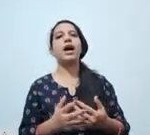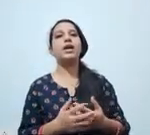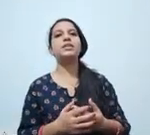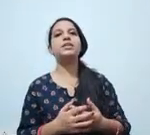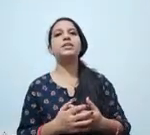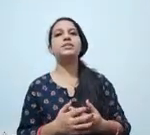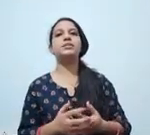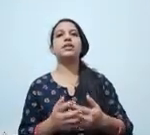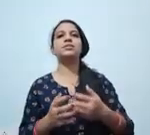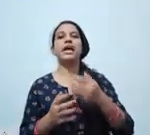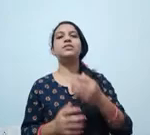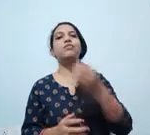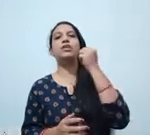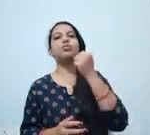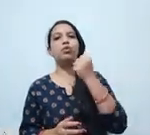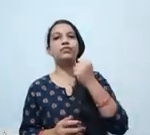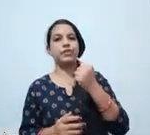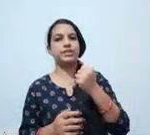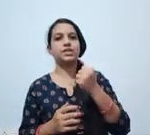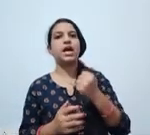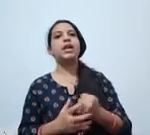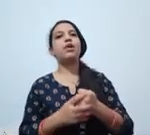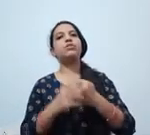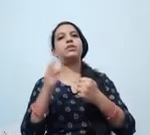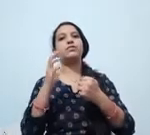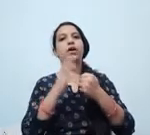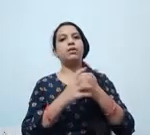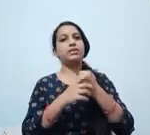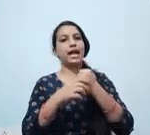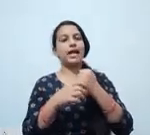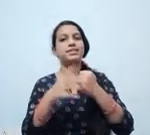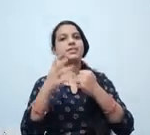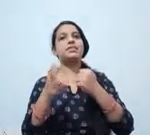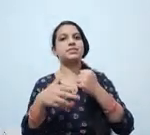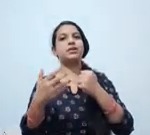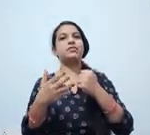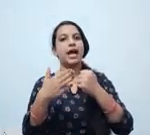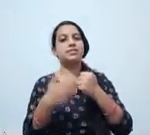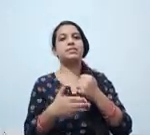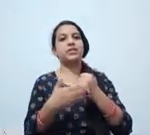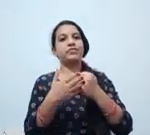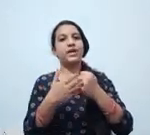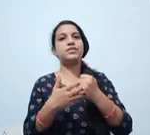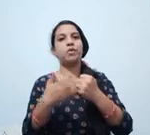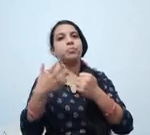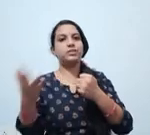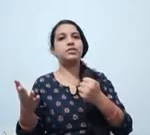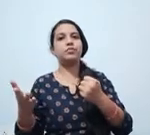heart is the size of one's own fist. Now as it varies from person to